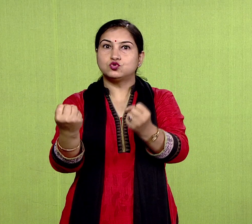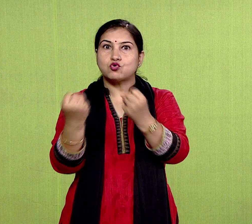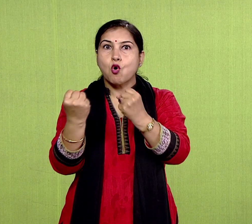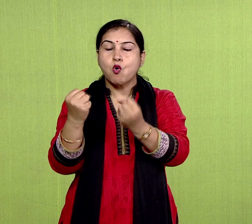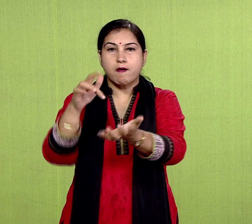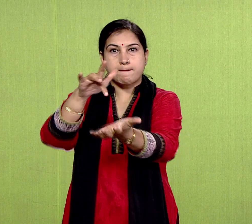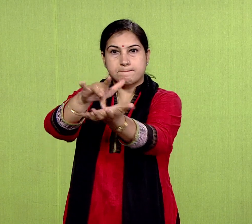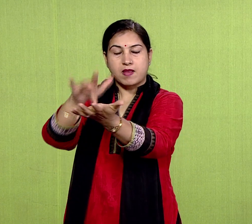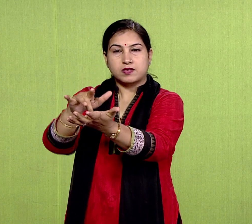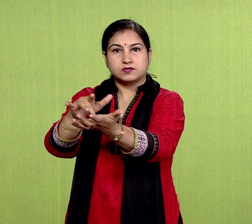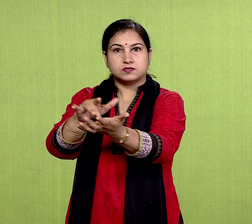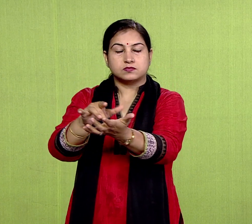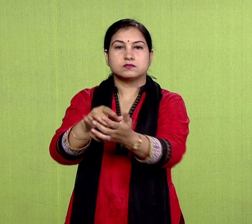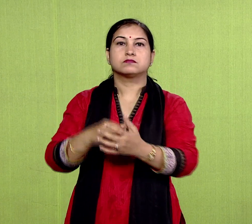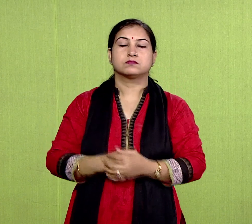Harsha promoted Buddhism.